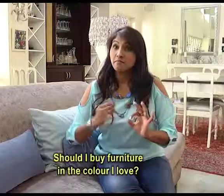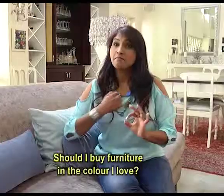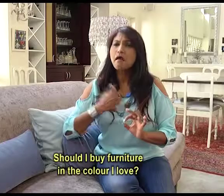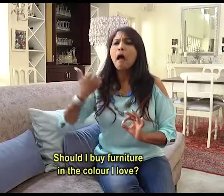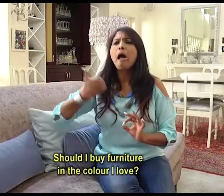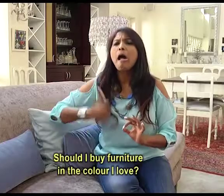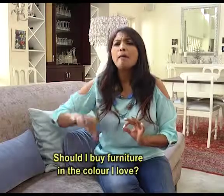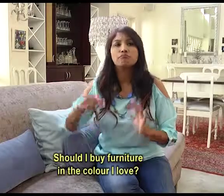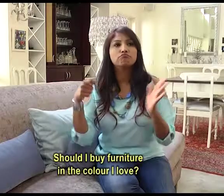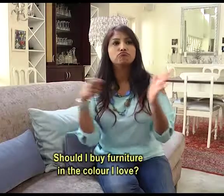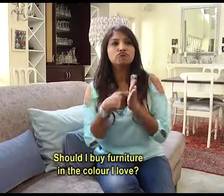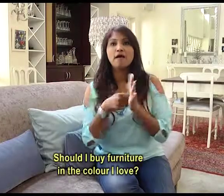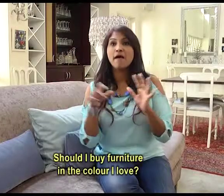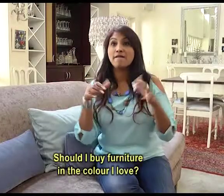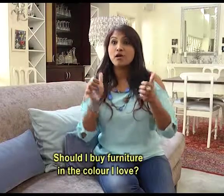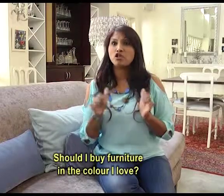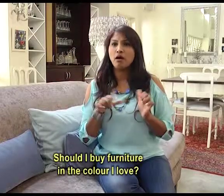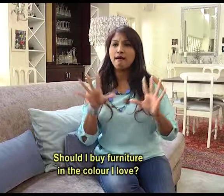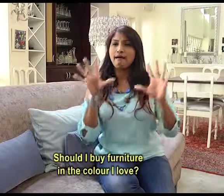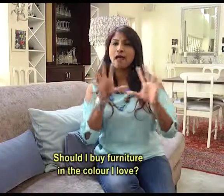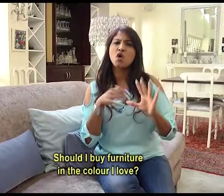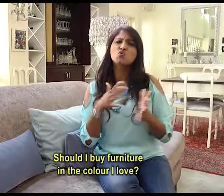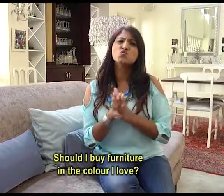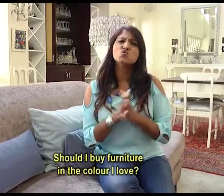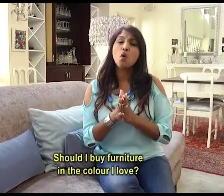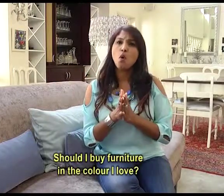Should I buy furniture in the colour I love?